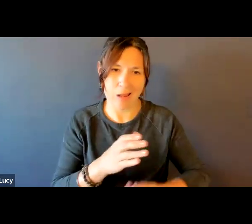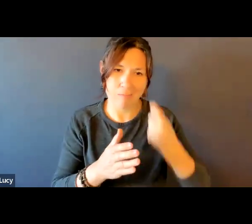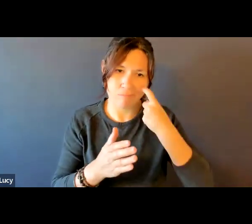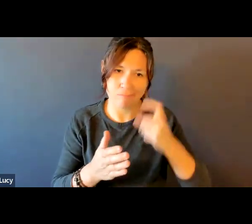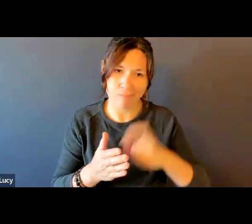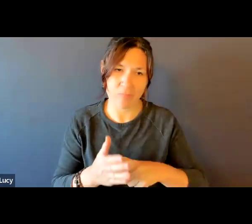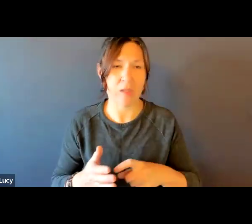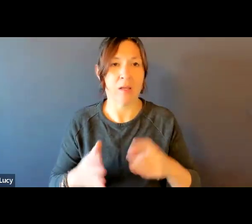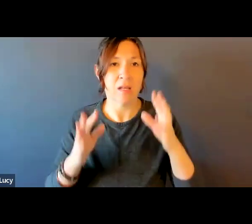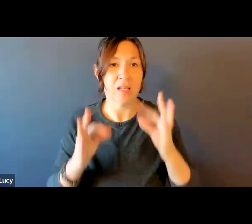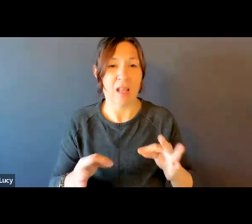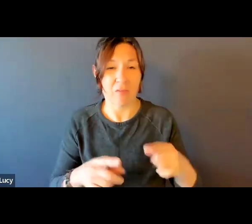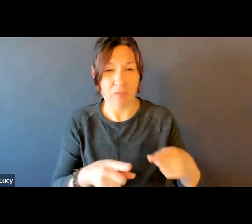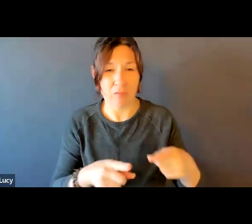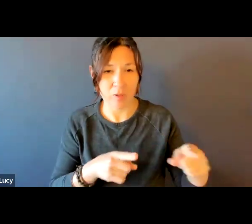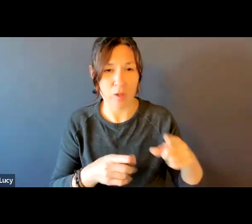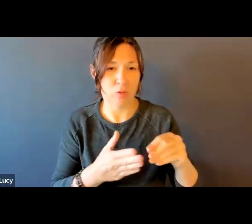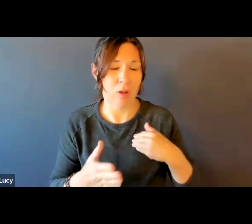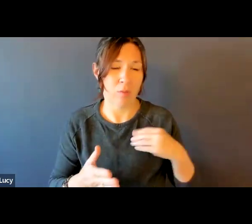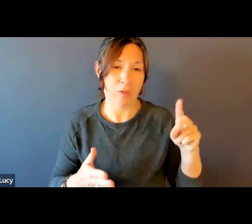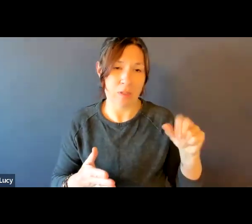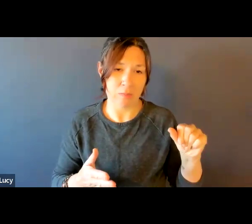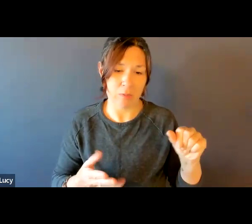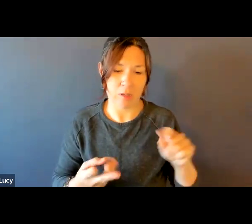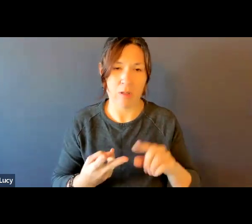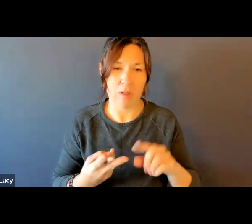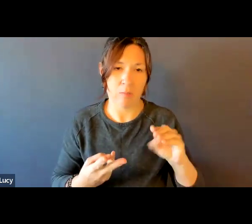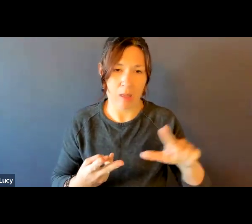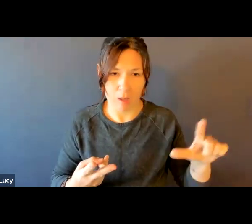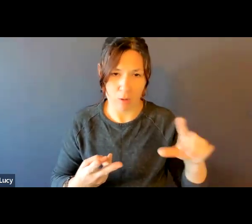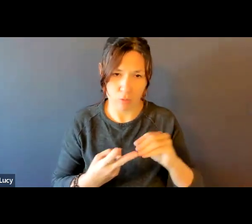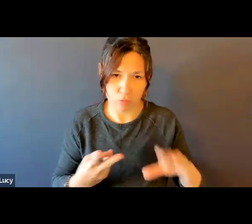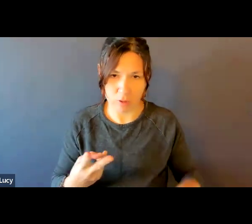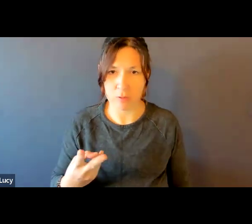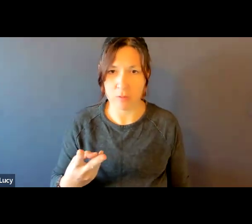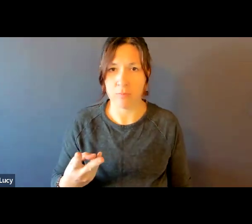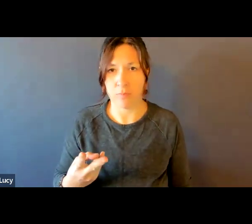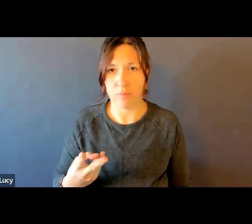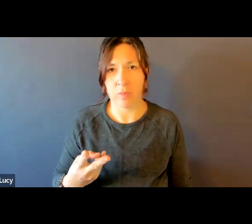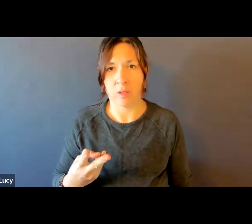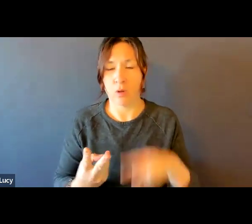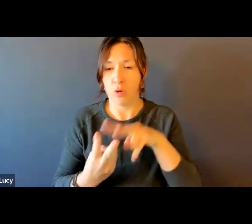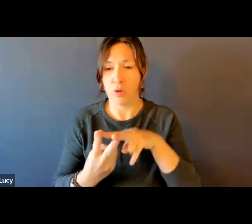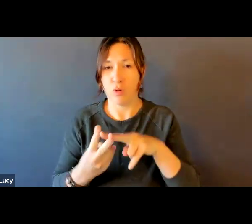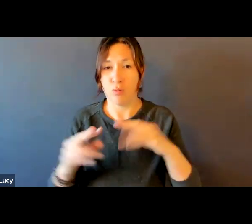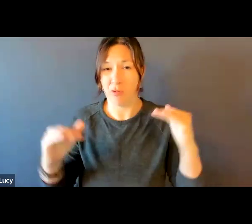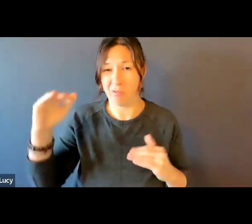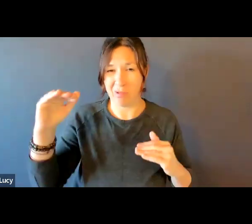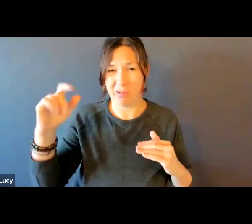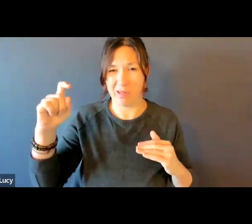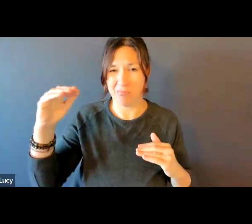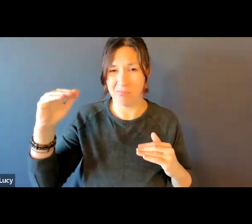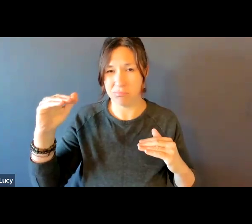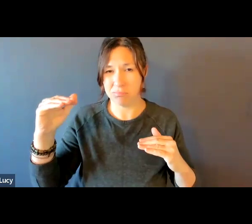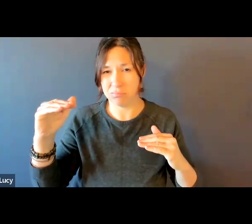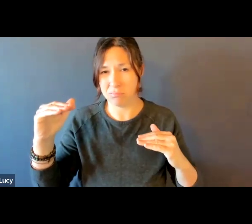at our students with disabilities and our multilingual learners. In order to close these gaps, we are going to continue to implement